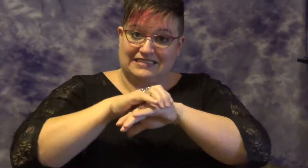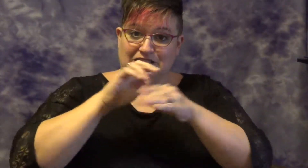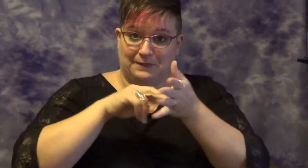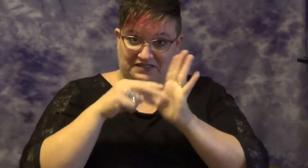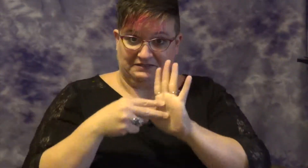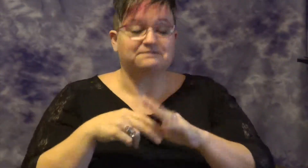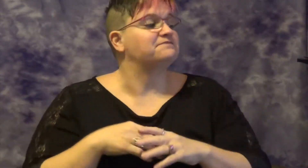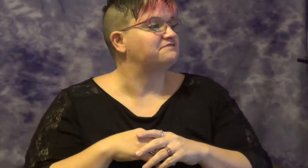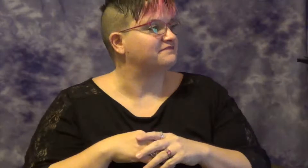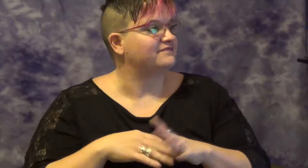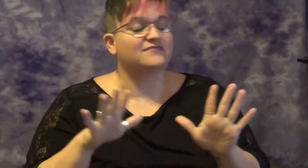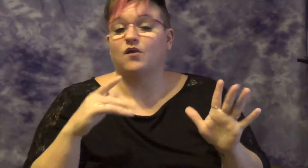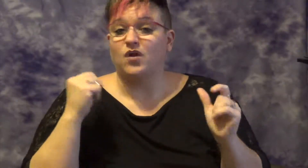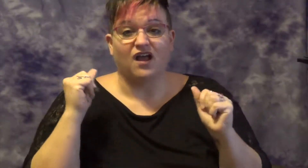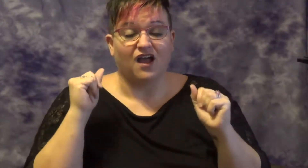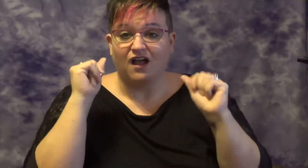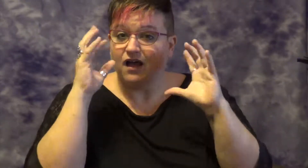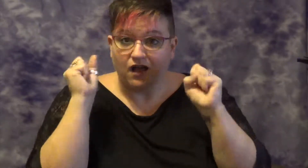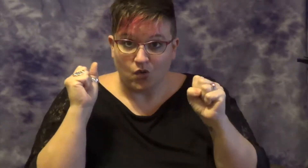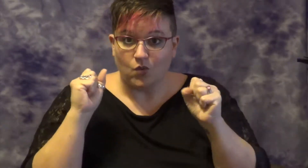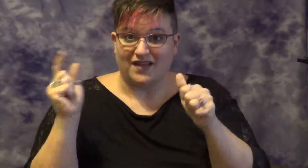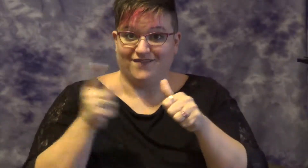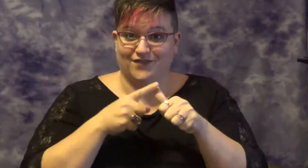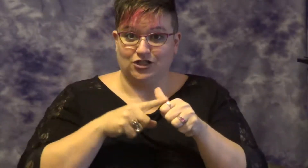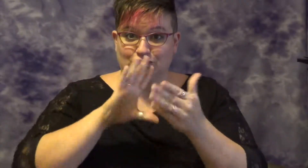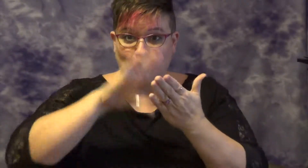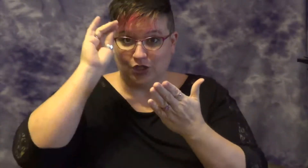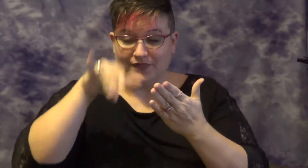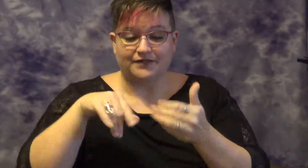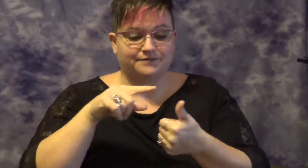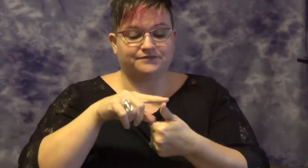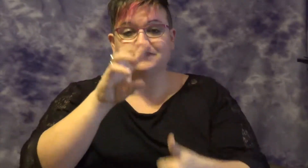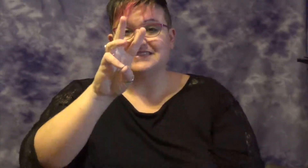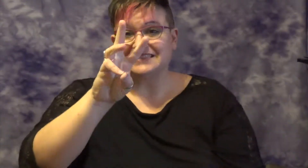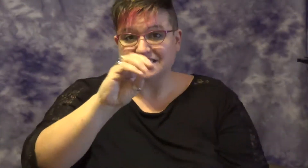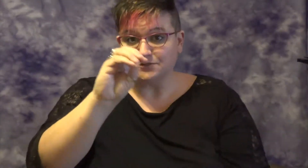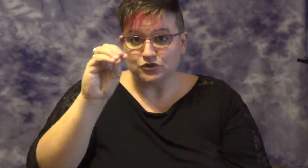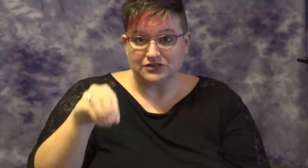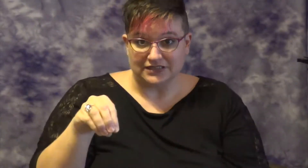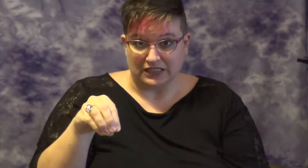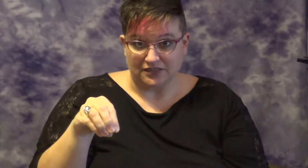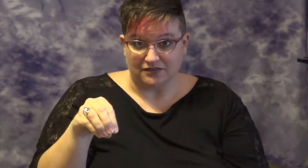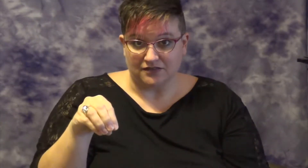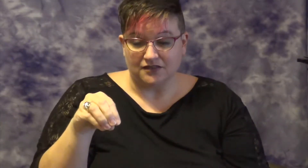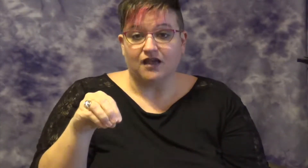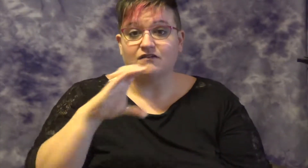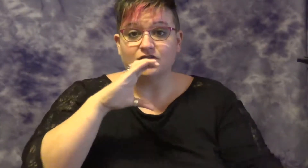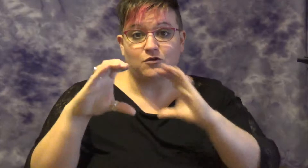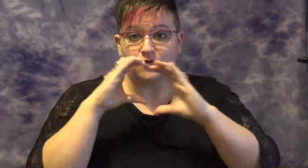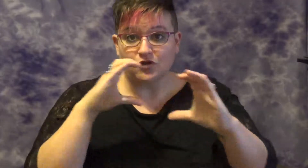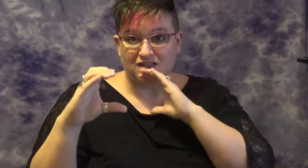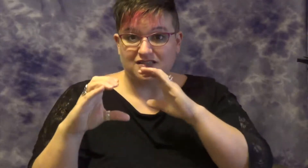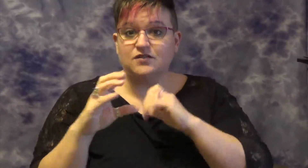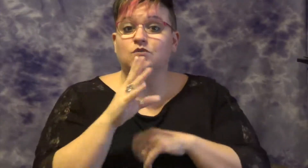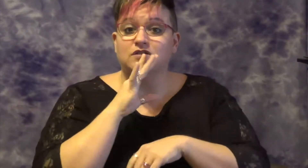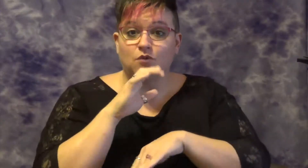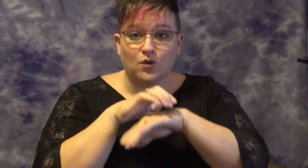When we talk about the communication process, what I find to be fascinating is that in